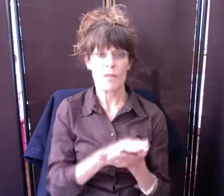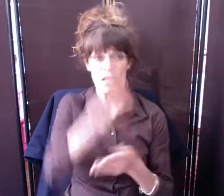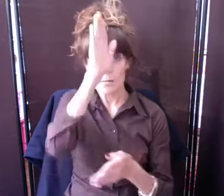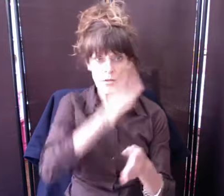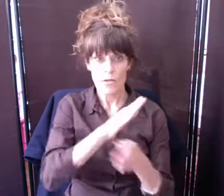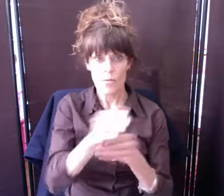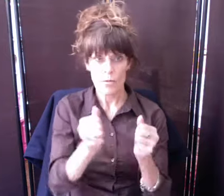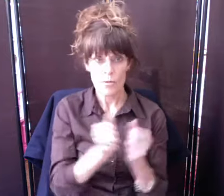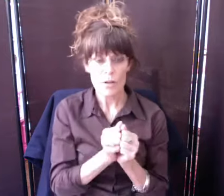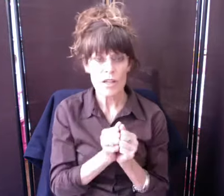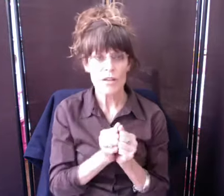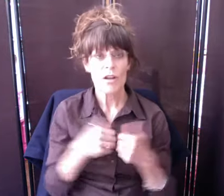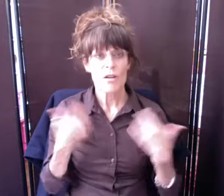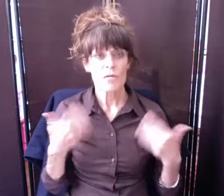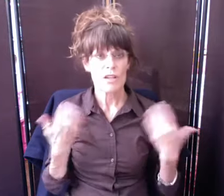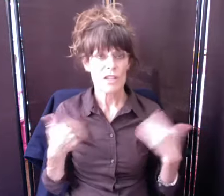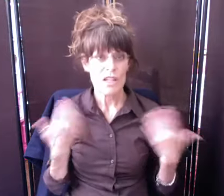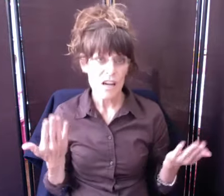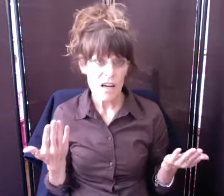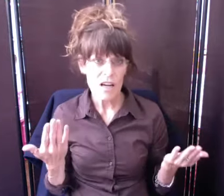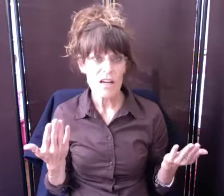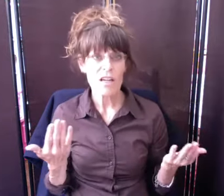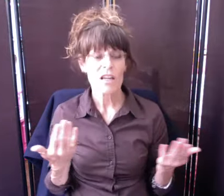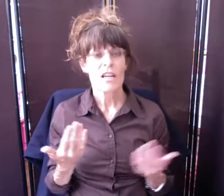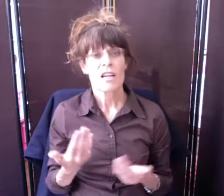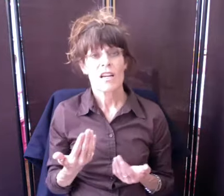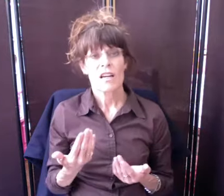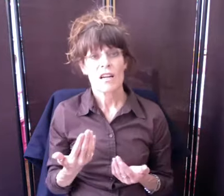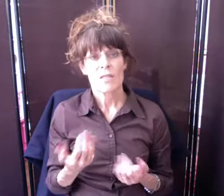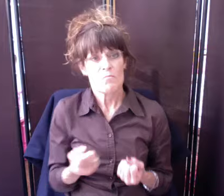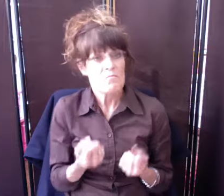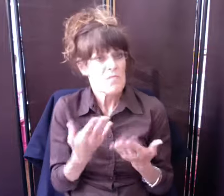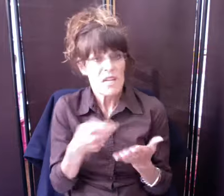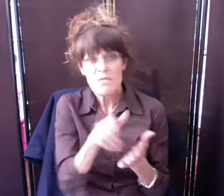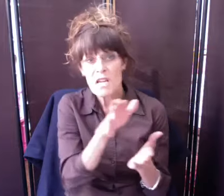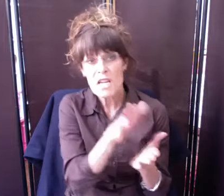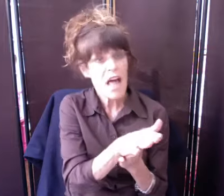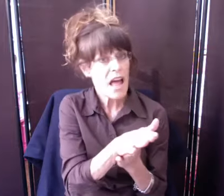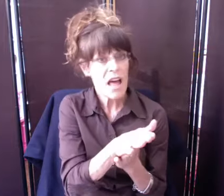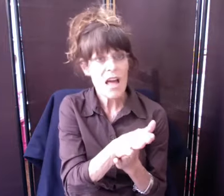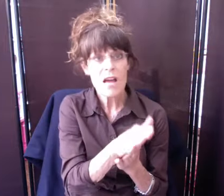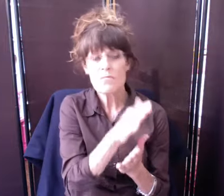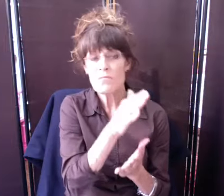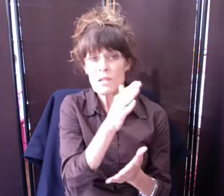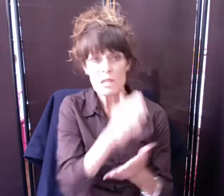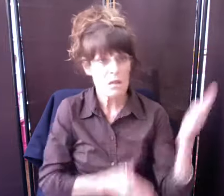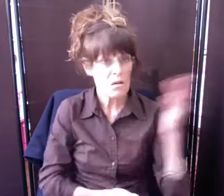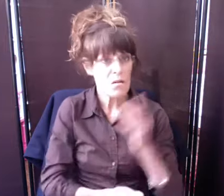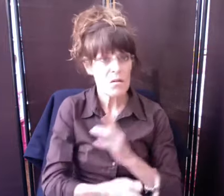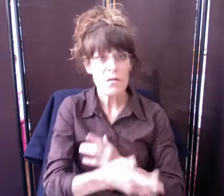didn't believe they were alcoholic. And some of them came back and stayed sober, and some of them did not. And my